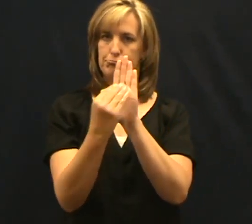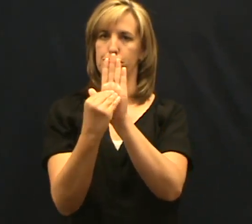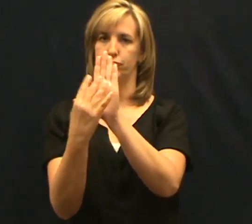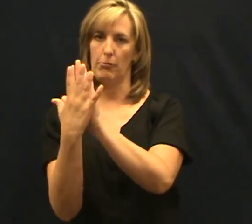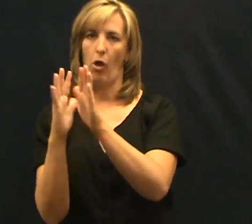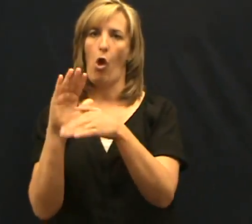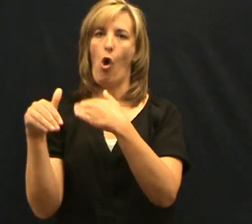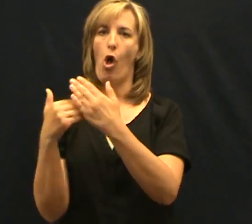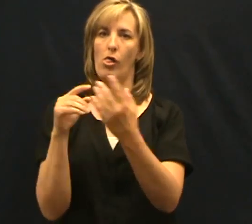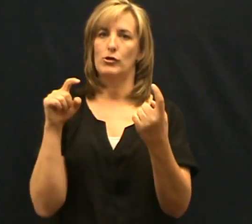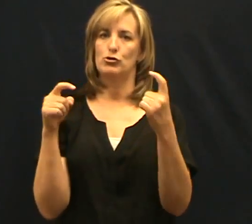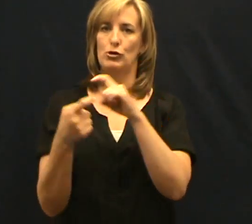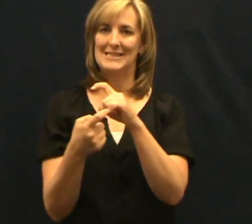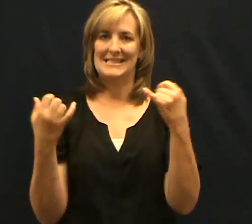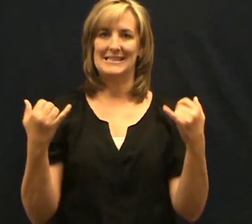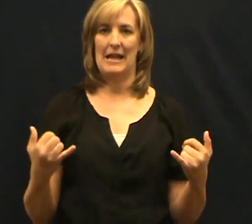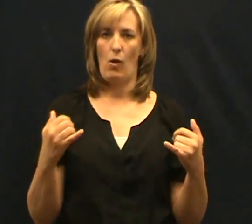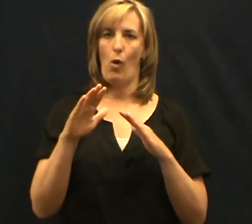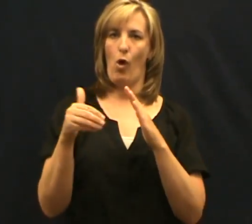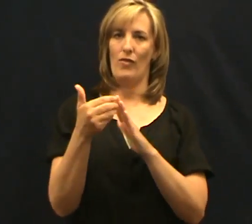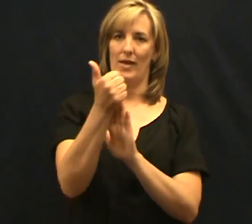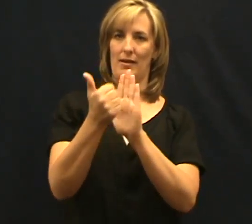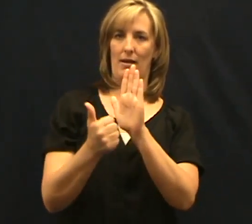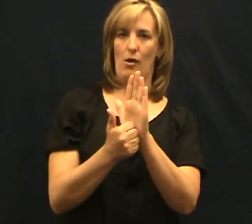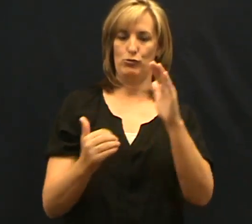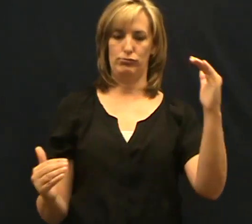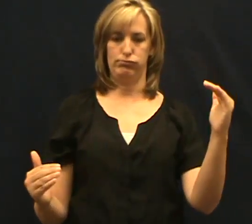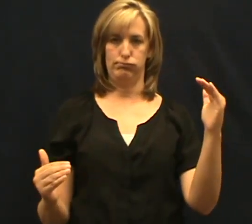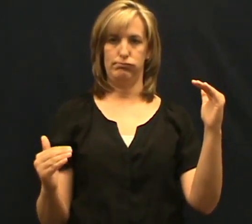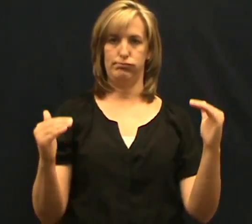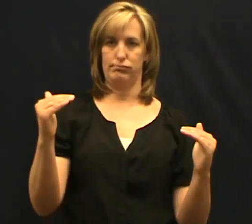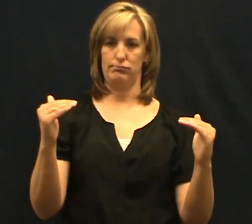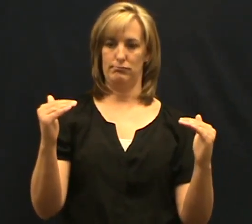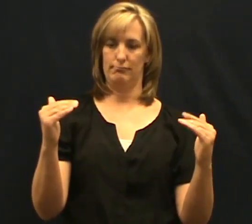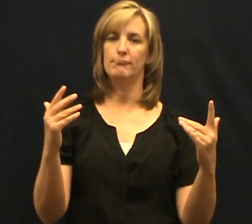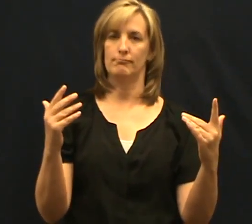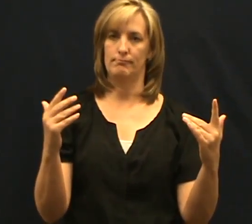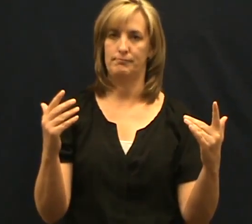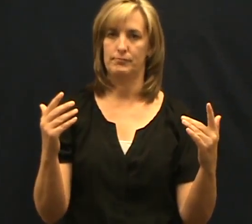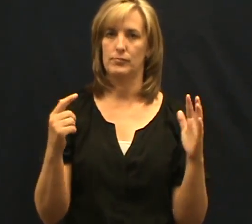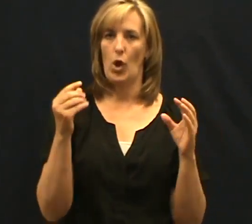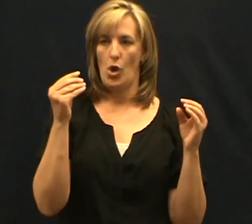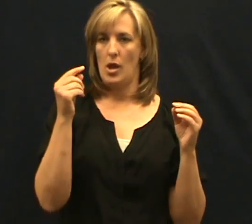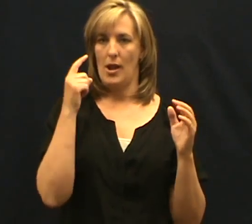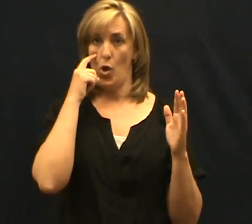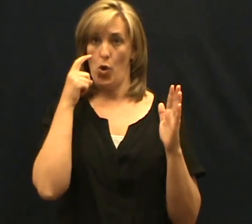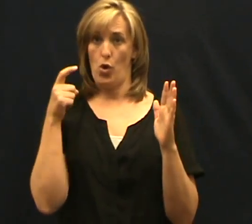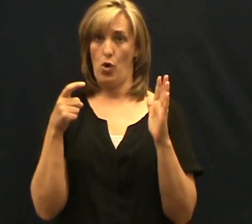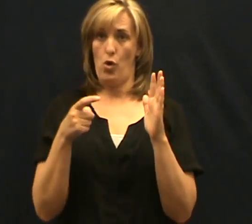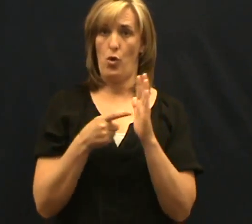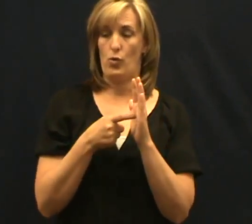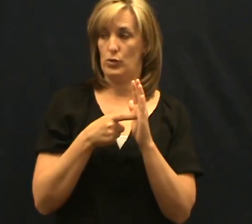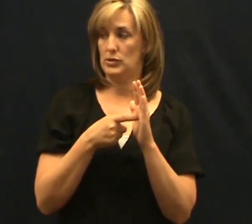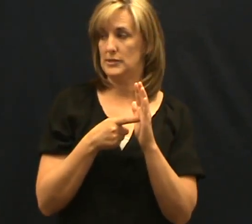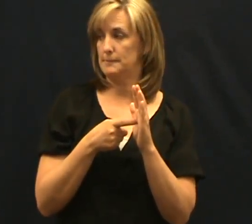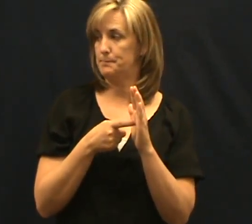accounts balances now show up in our adjusted trial balance. So notice that in partial listing T accounts on